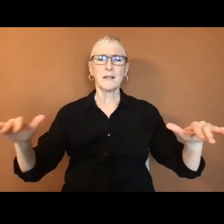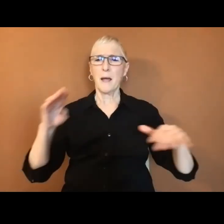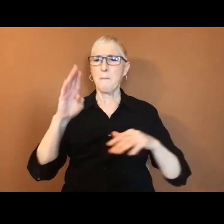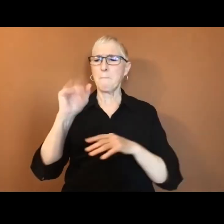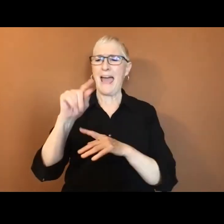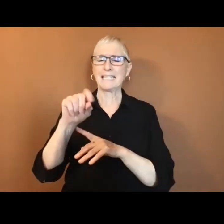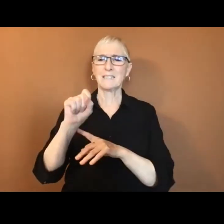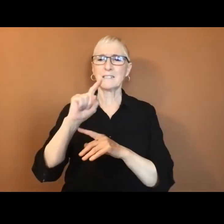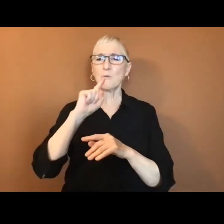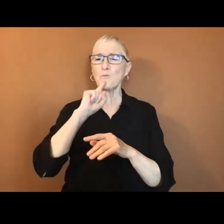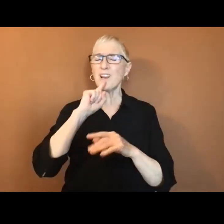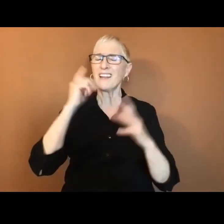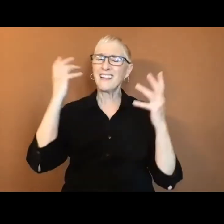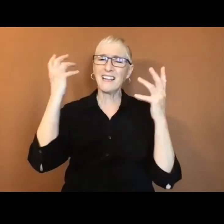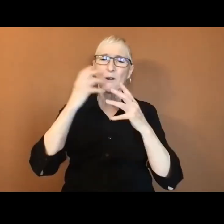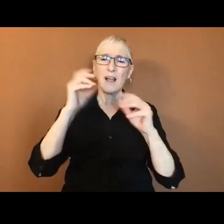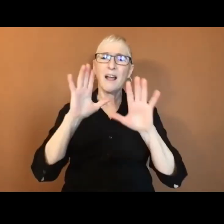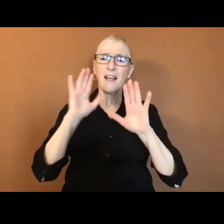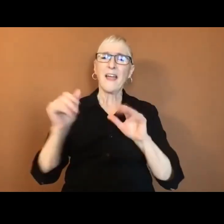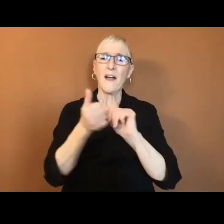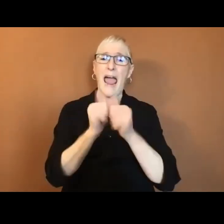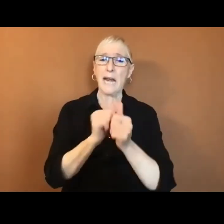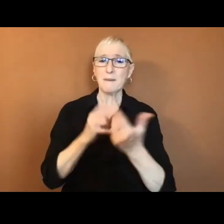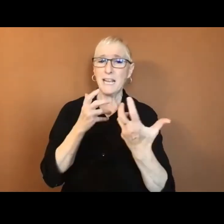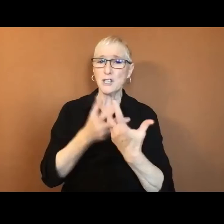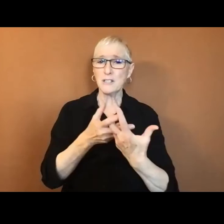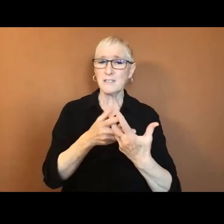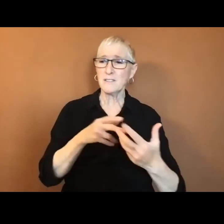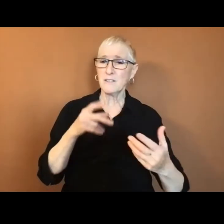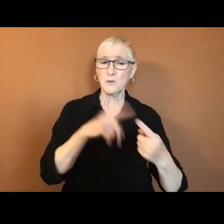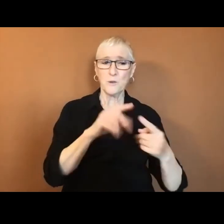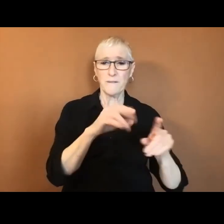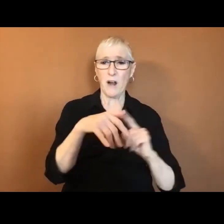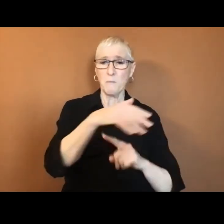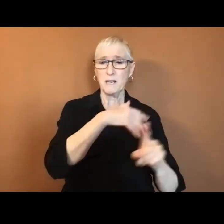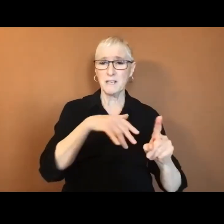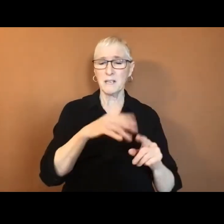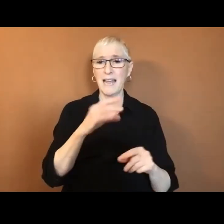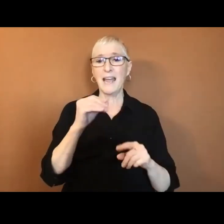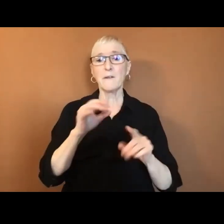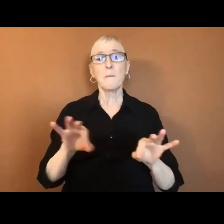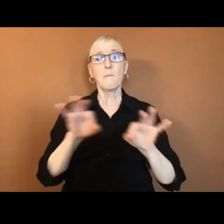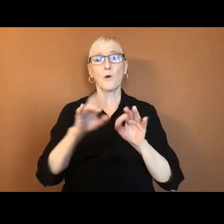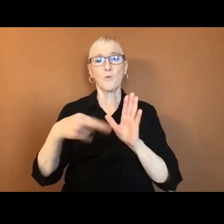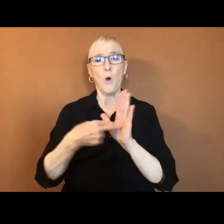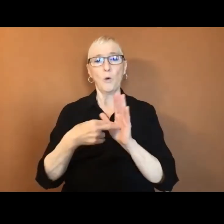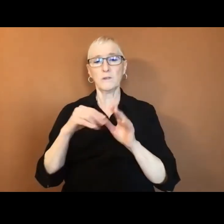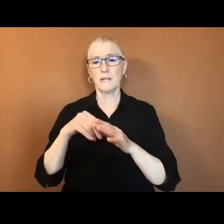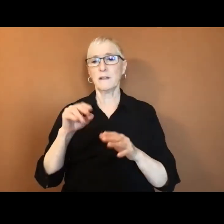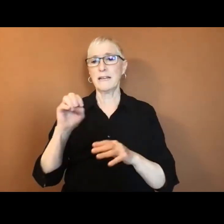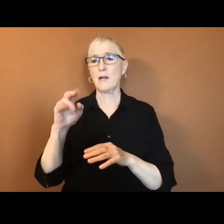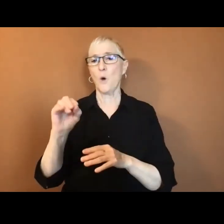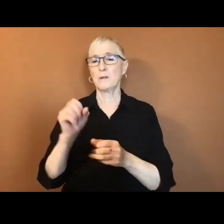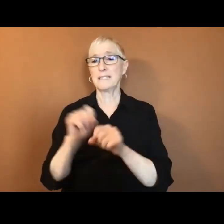amazing, incredible adaptations that they have, which are just intrinsically fascinating, and then the important roles that they do play in these ecosystems. I